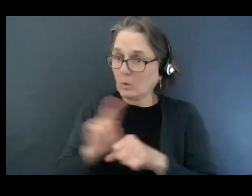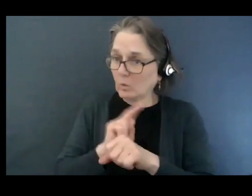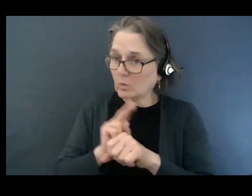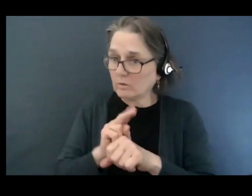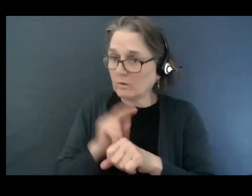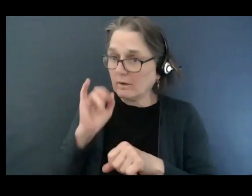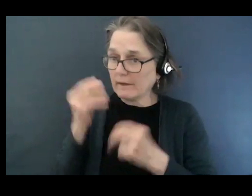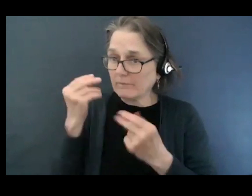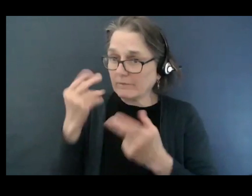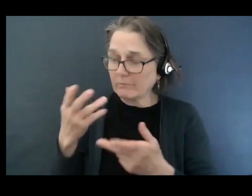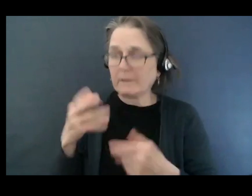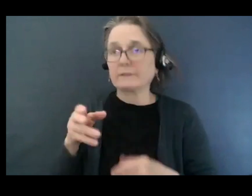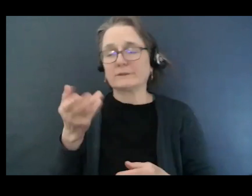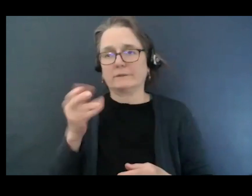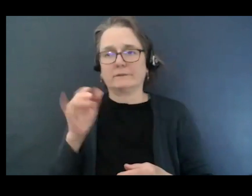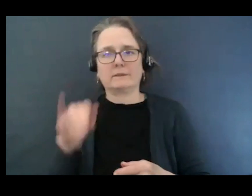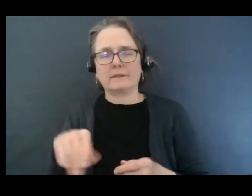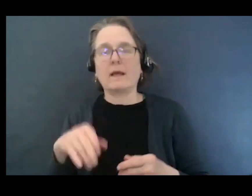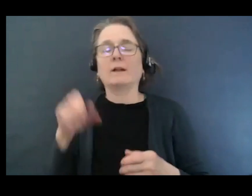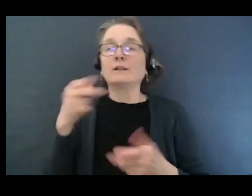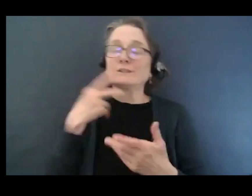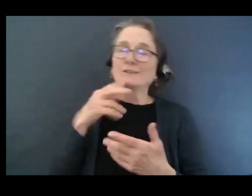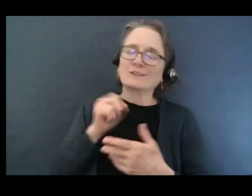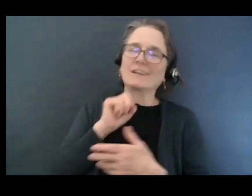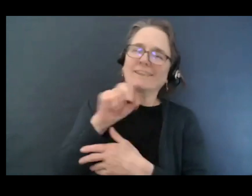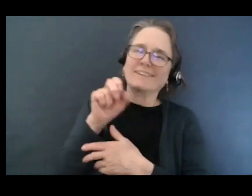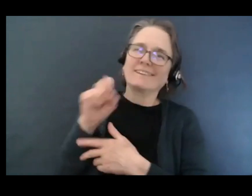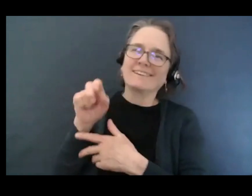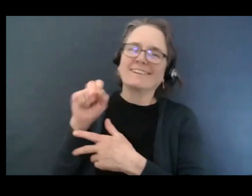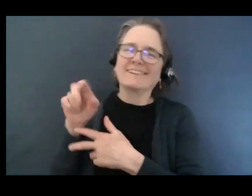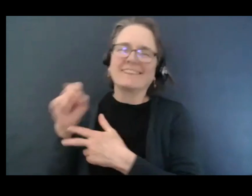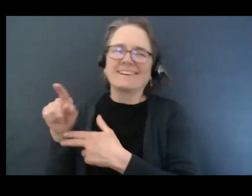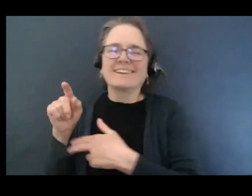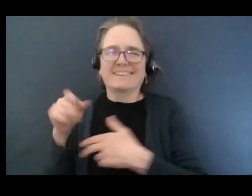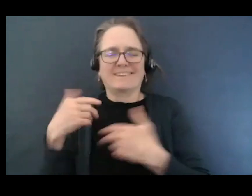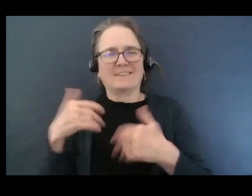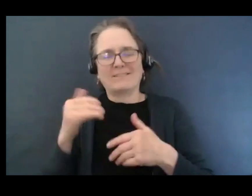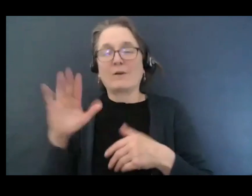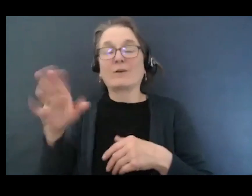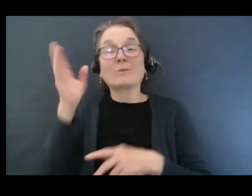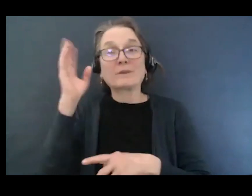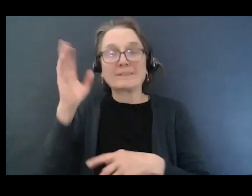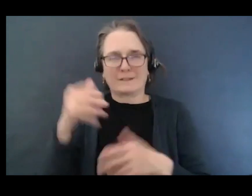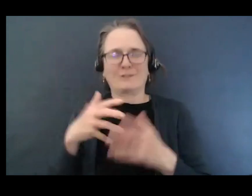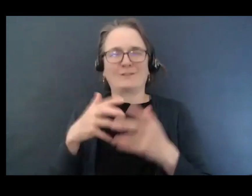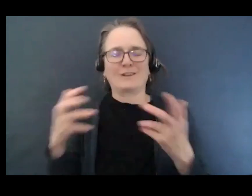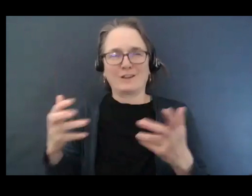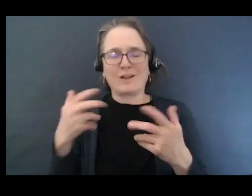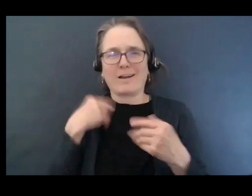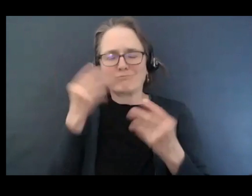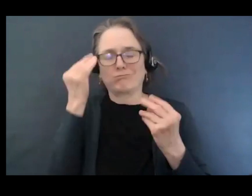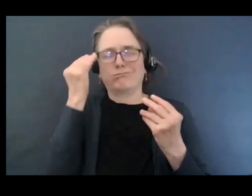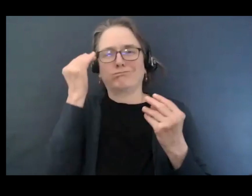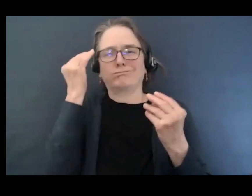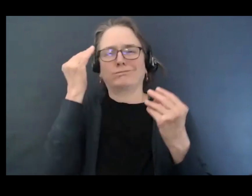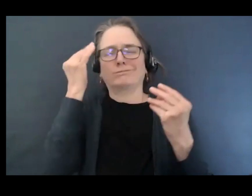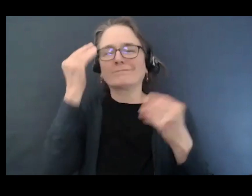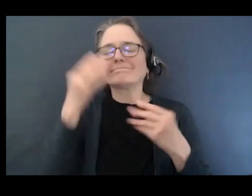is of that. So that was a lot because there was so much in your presentation to unpack, and I really appreciated it. Thank you. Thank you,